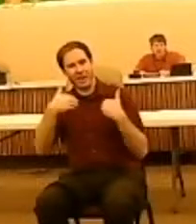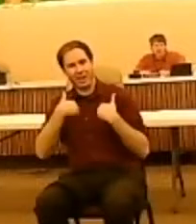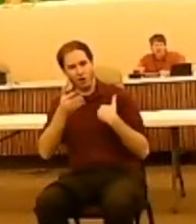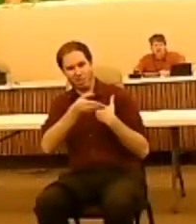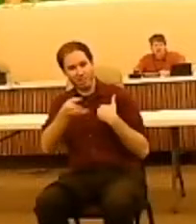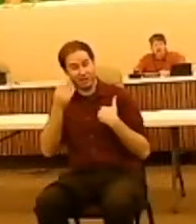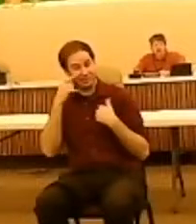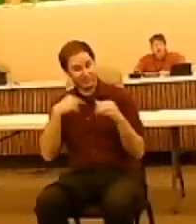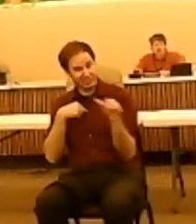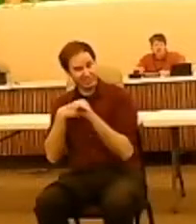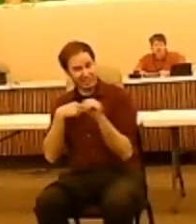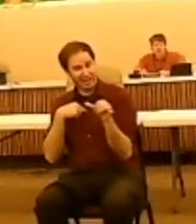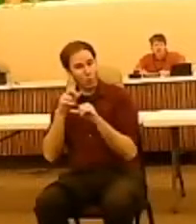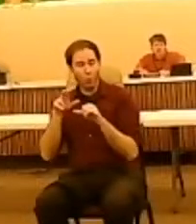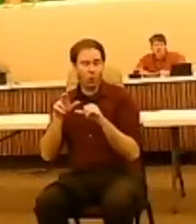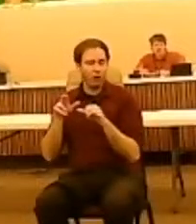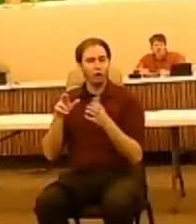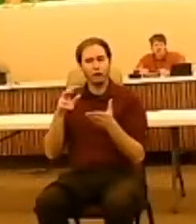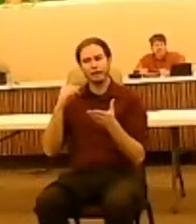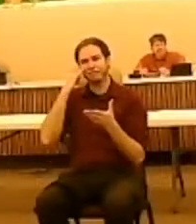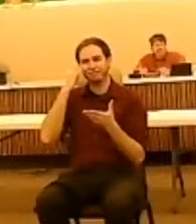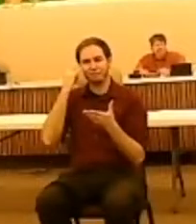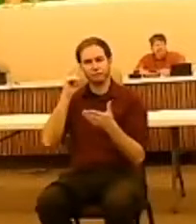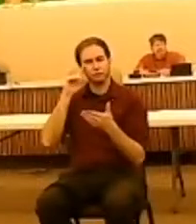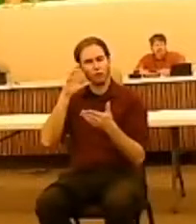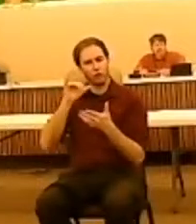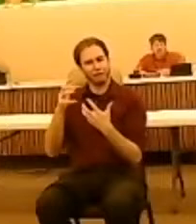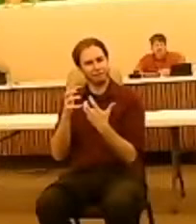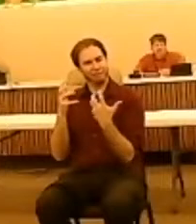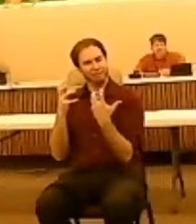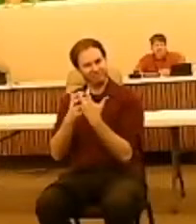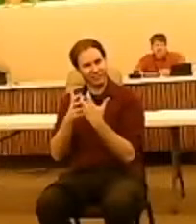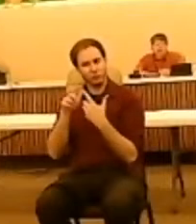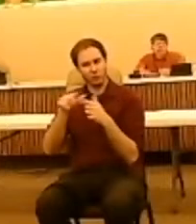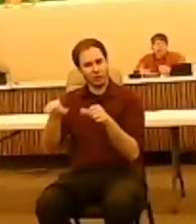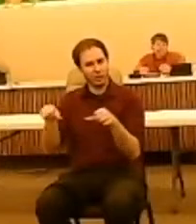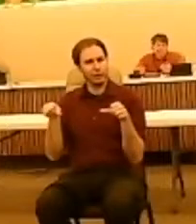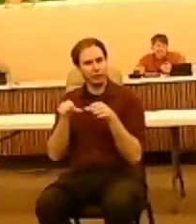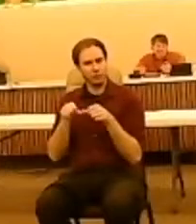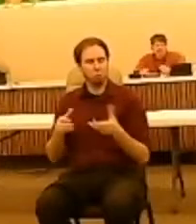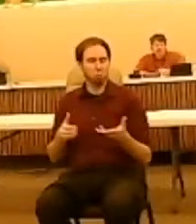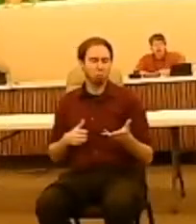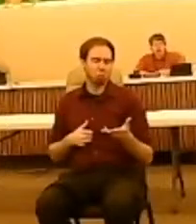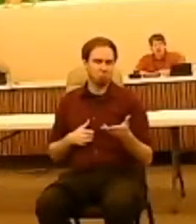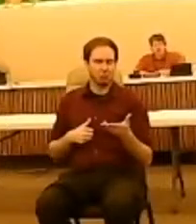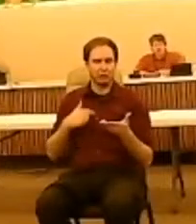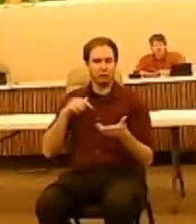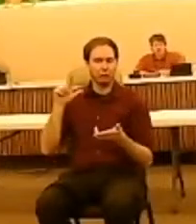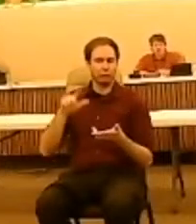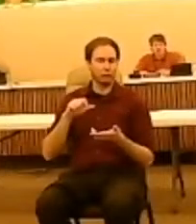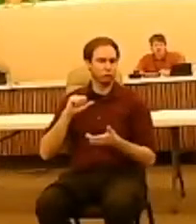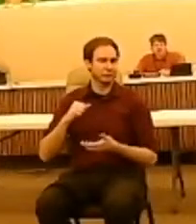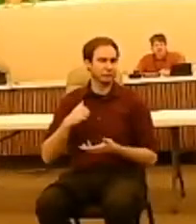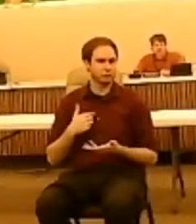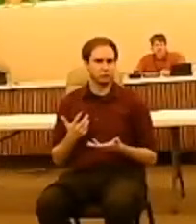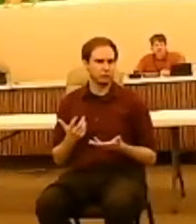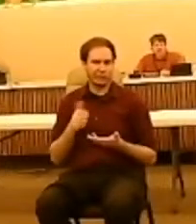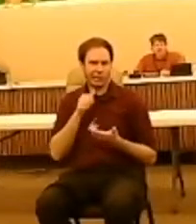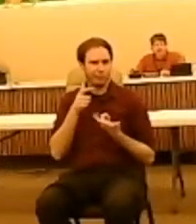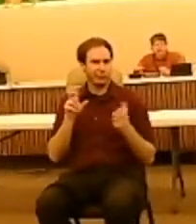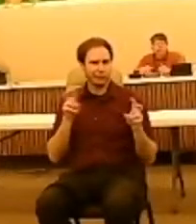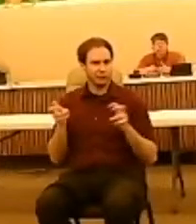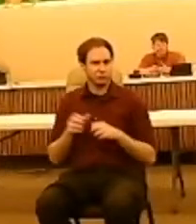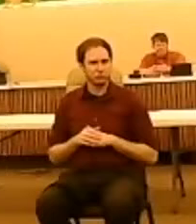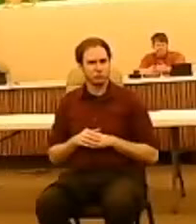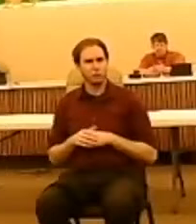or it doesn't have to look like those, but my point is if it was historically consistent, now it's not necessarily as much of an issue, right?